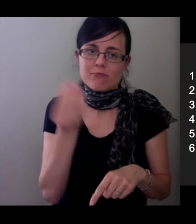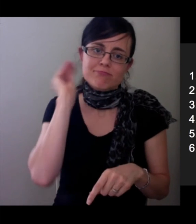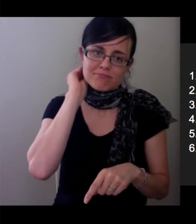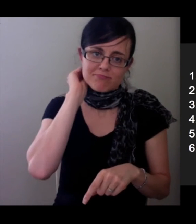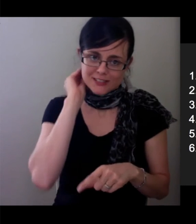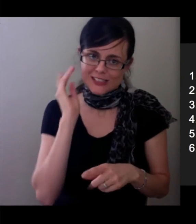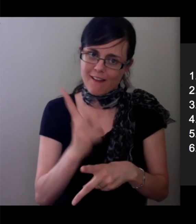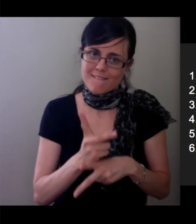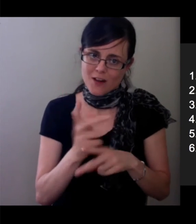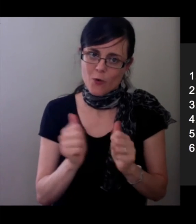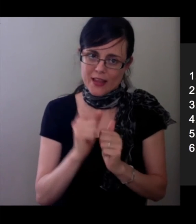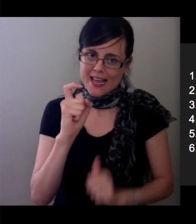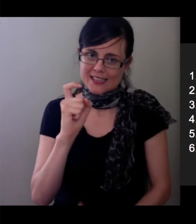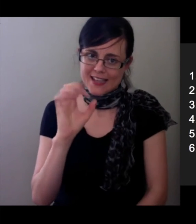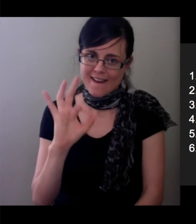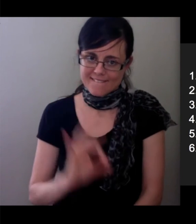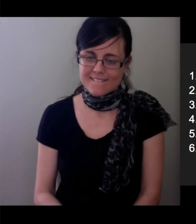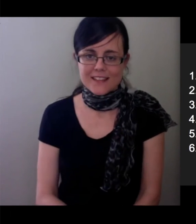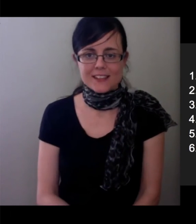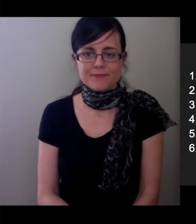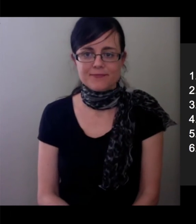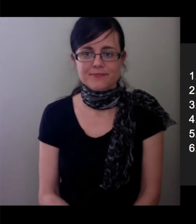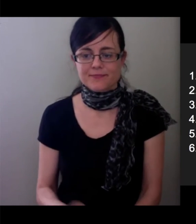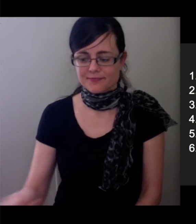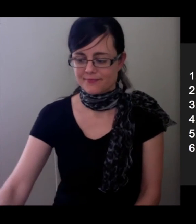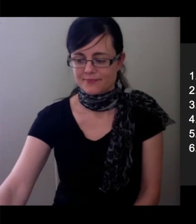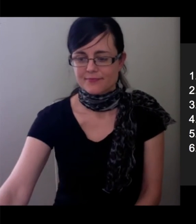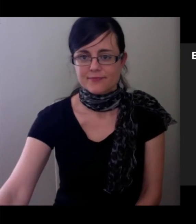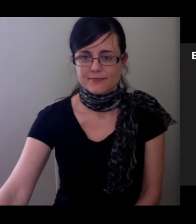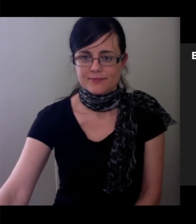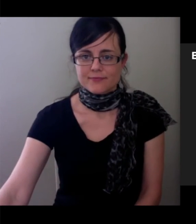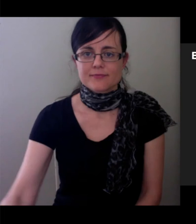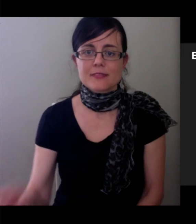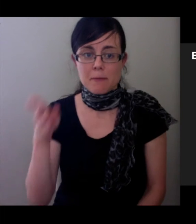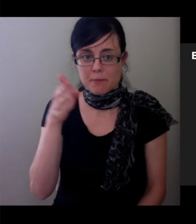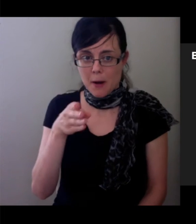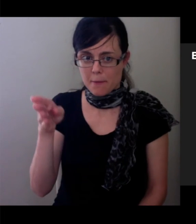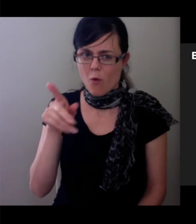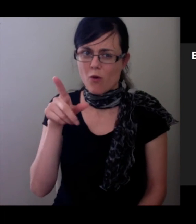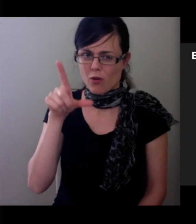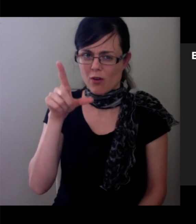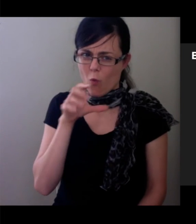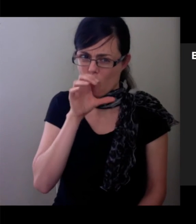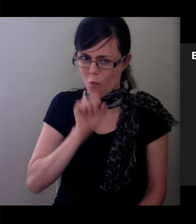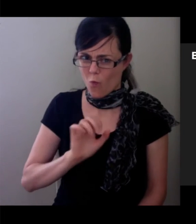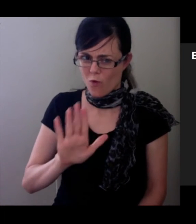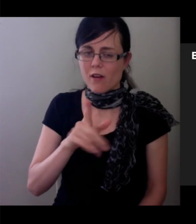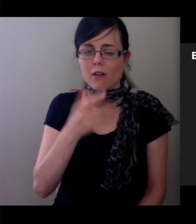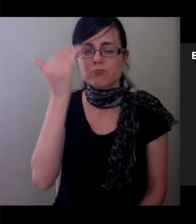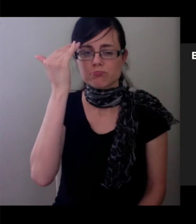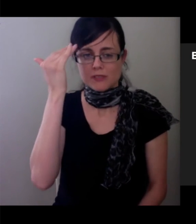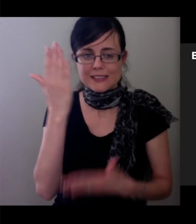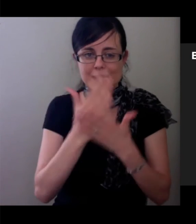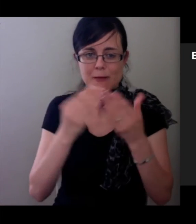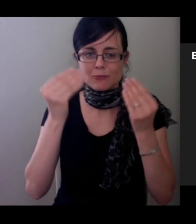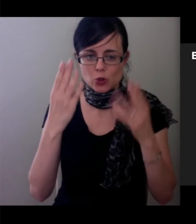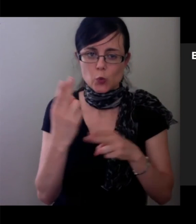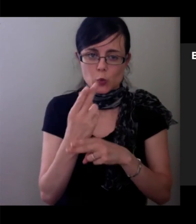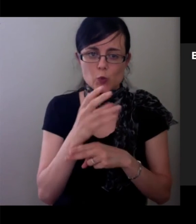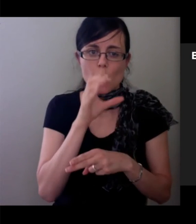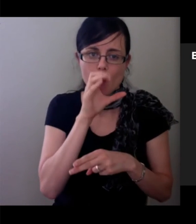that activity, then you could have it removed from your transcript. But you can get an XF. Make sure you